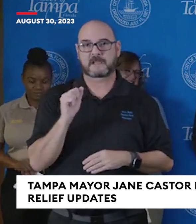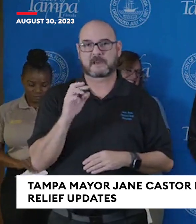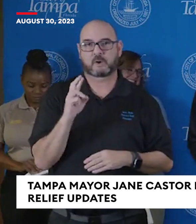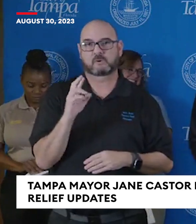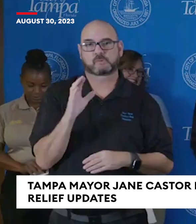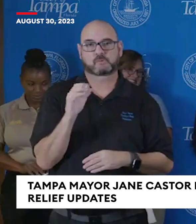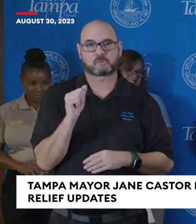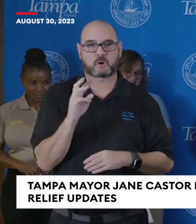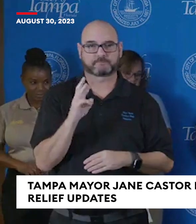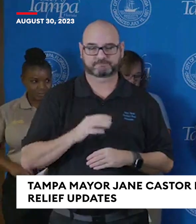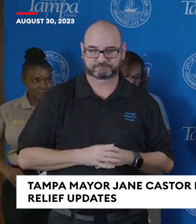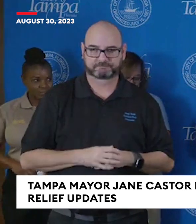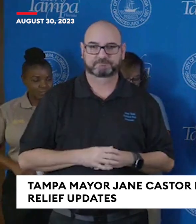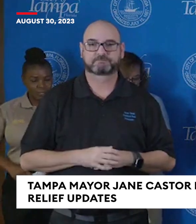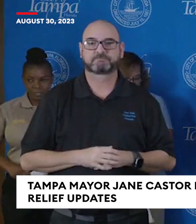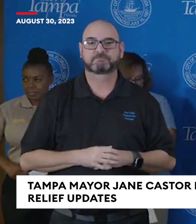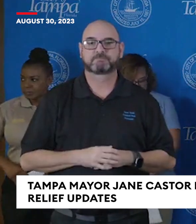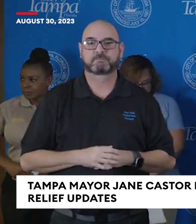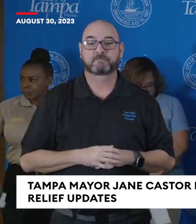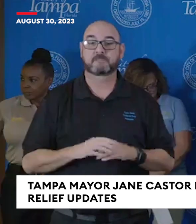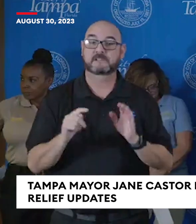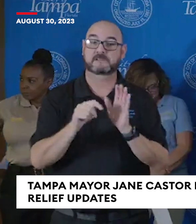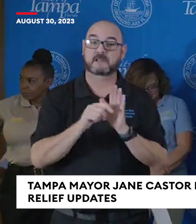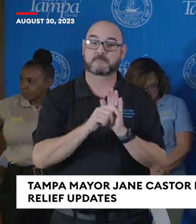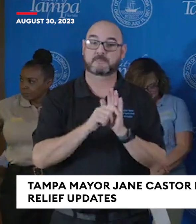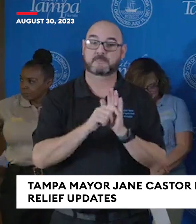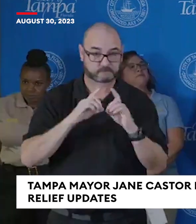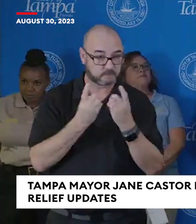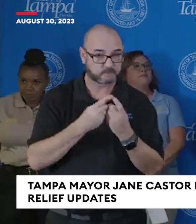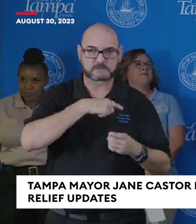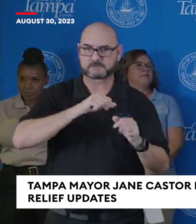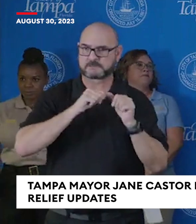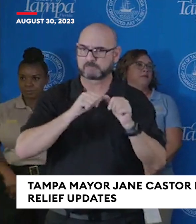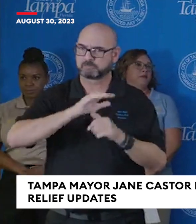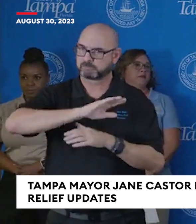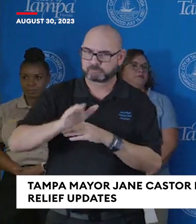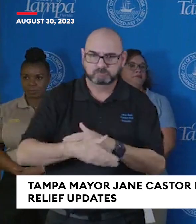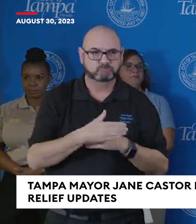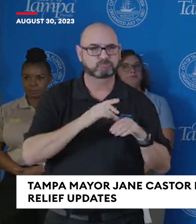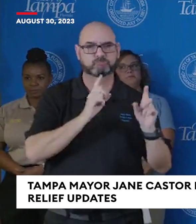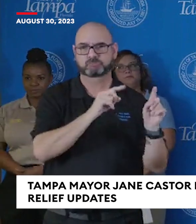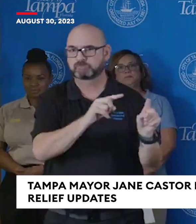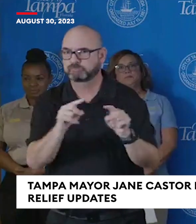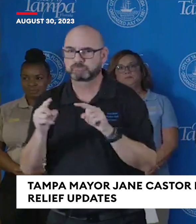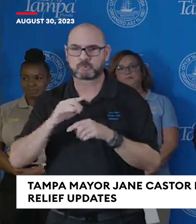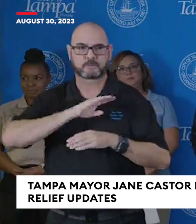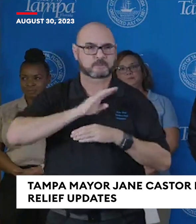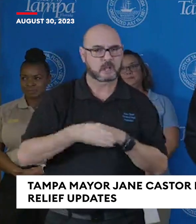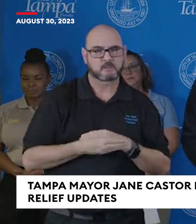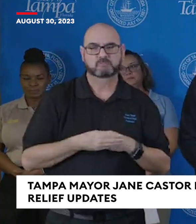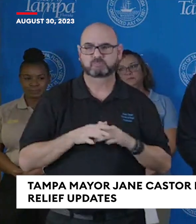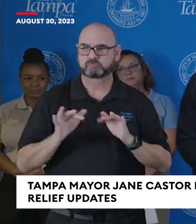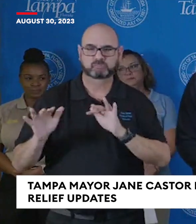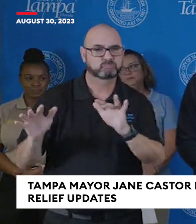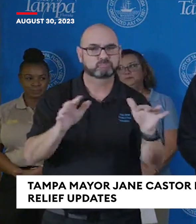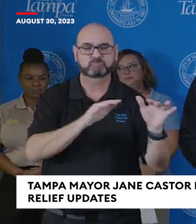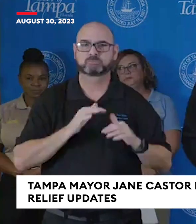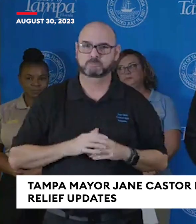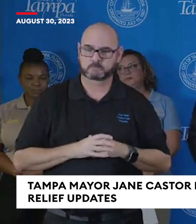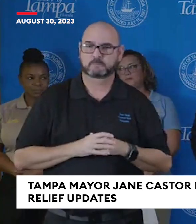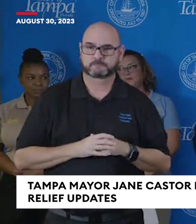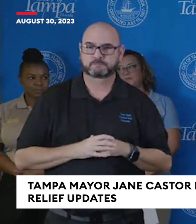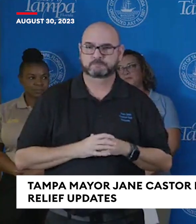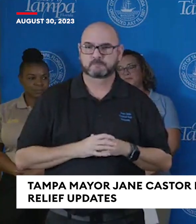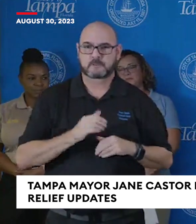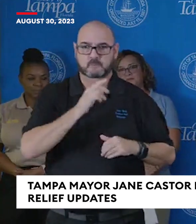Your Tampa Police Department worked throughout the night and continued and calls for service. While we didn't sustain a direct hit,